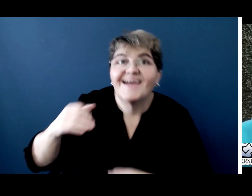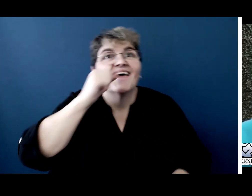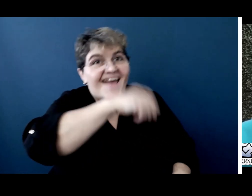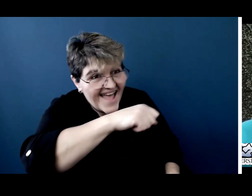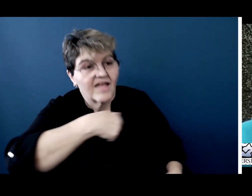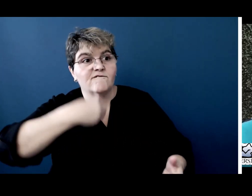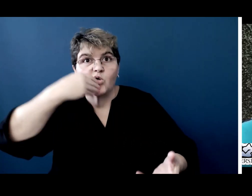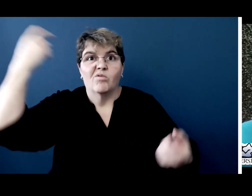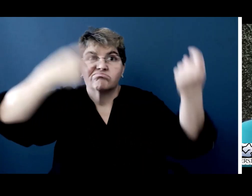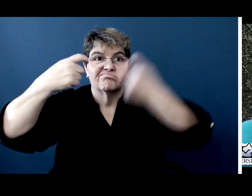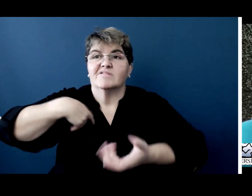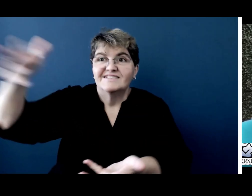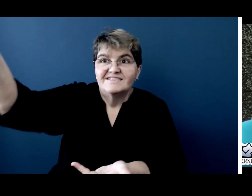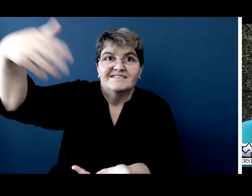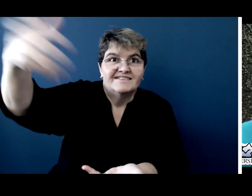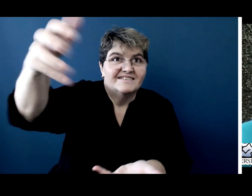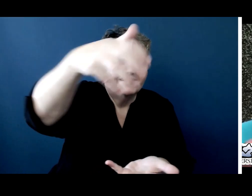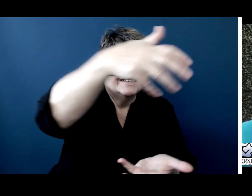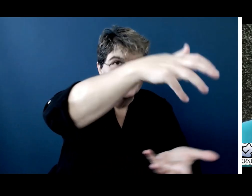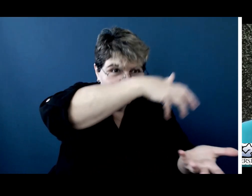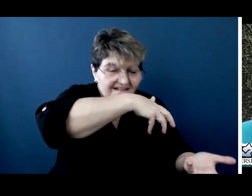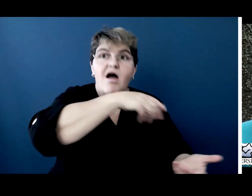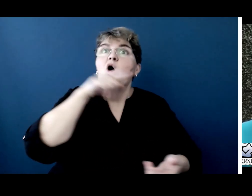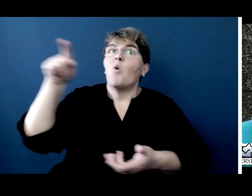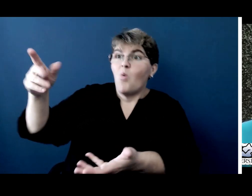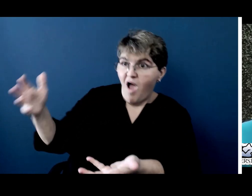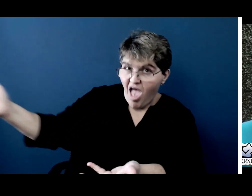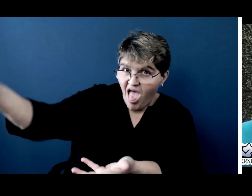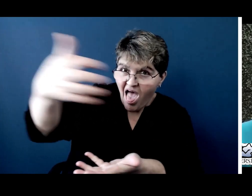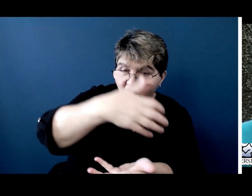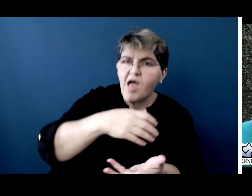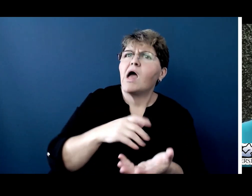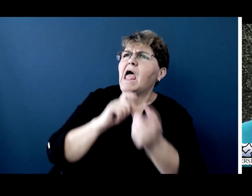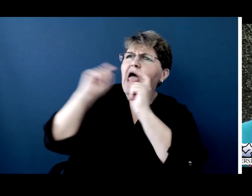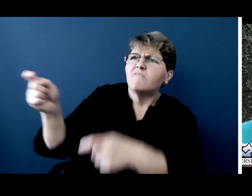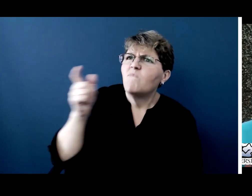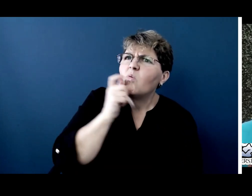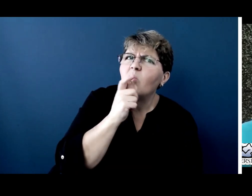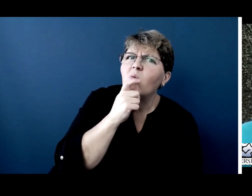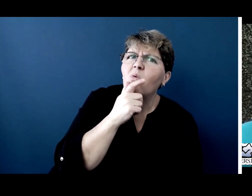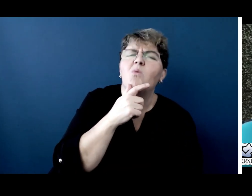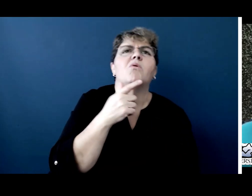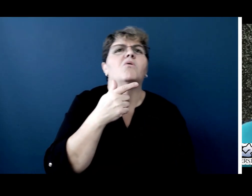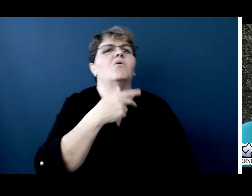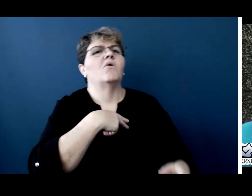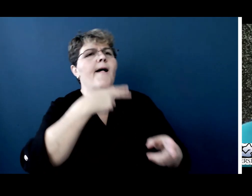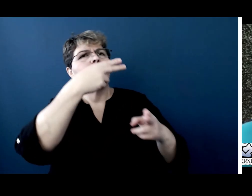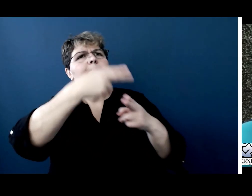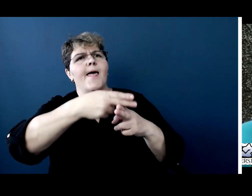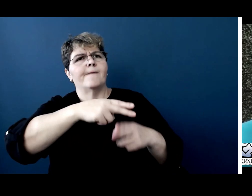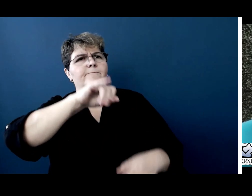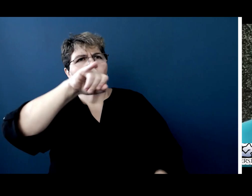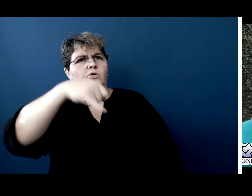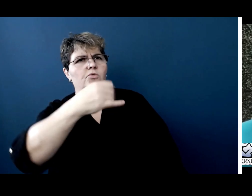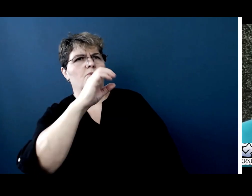Okay. and that turned out. So great. who did that food go to? It was going to